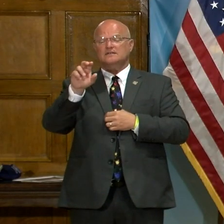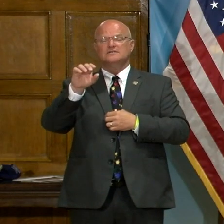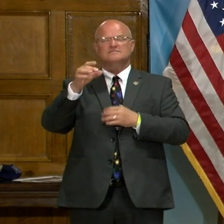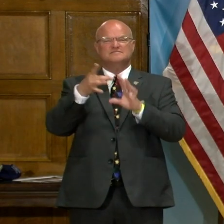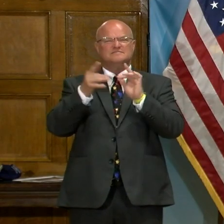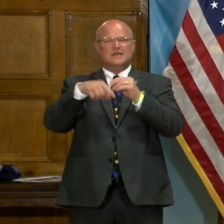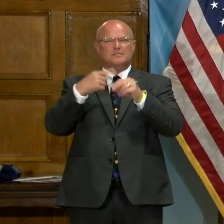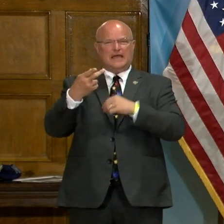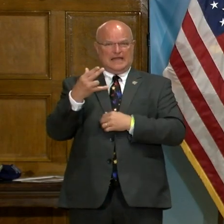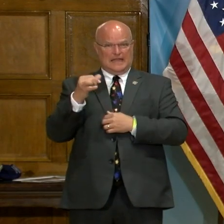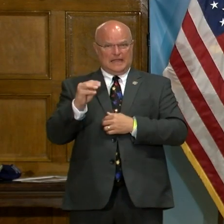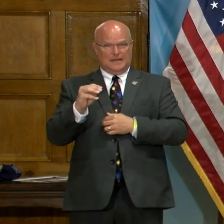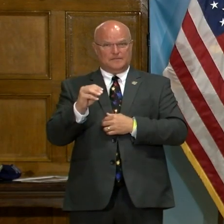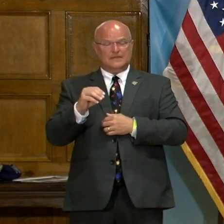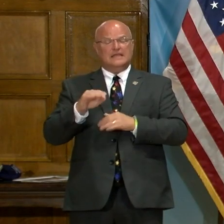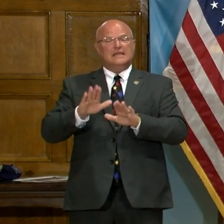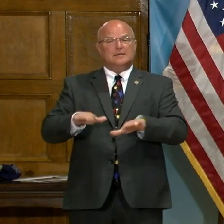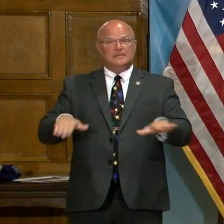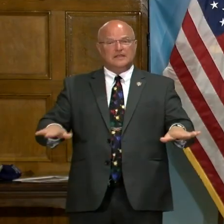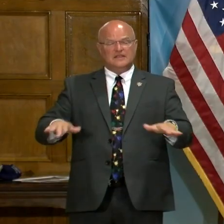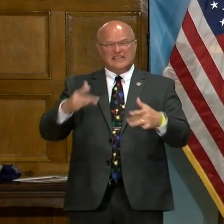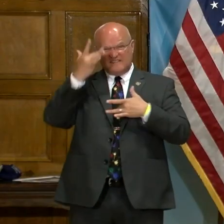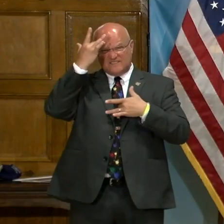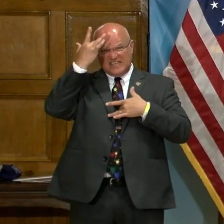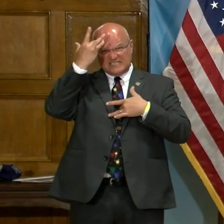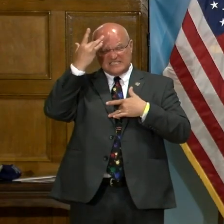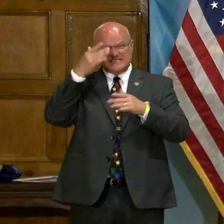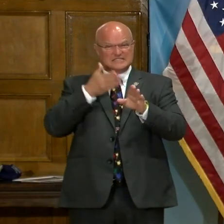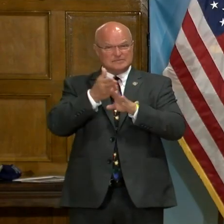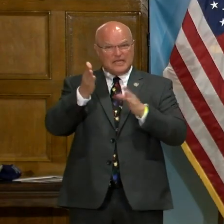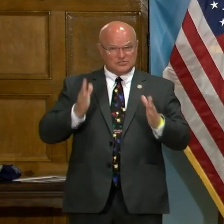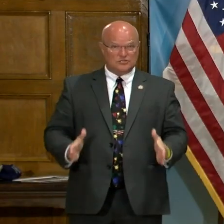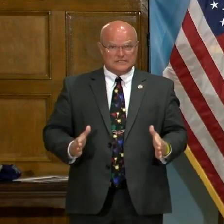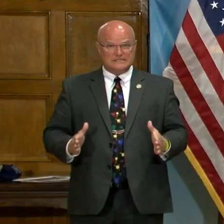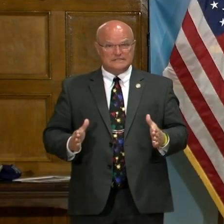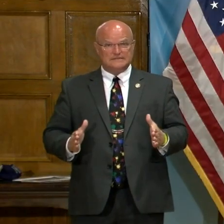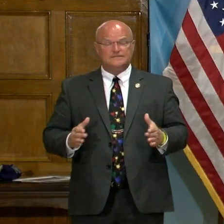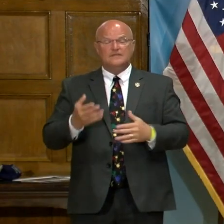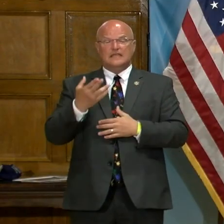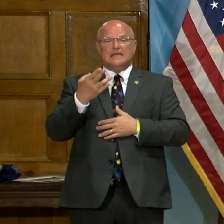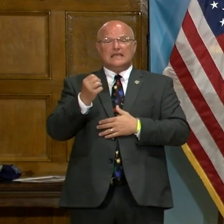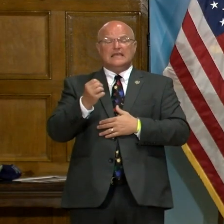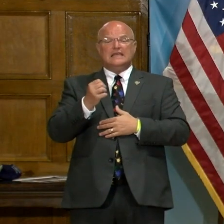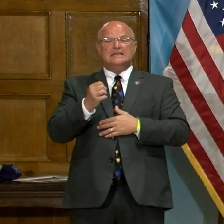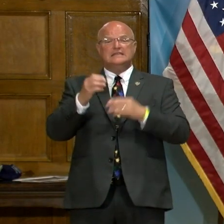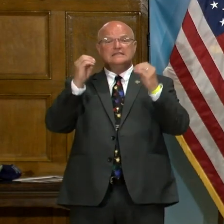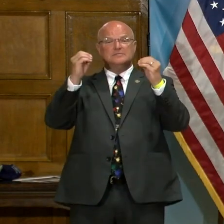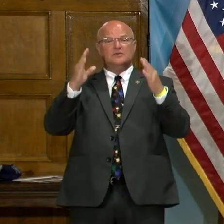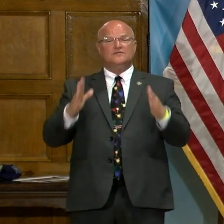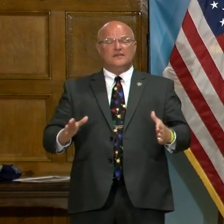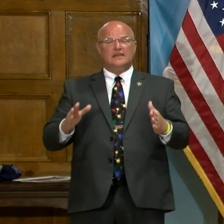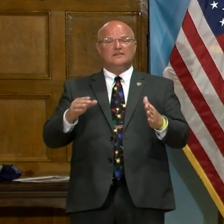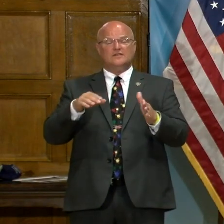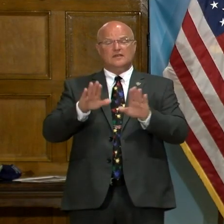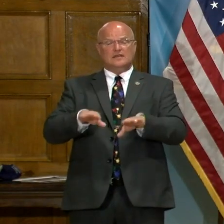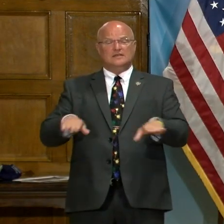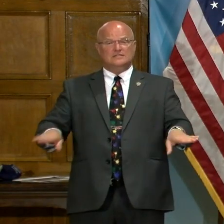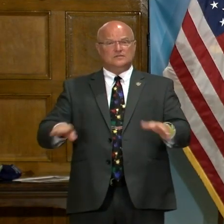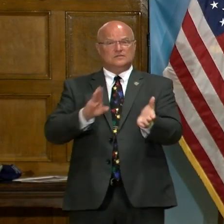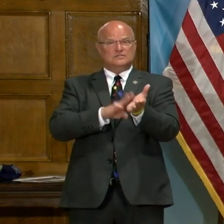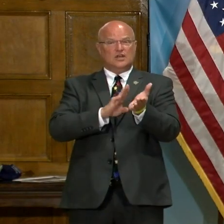Romero. He is a pediatric infectious disease specialist. He is the professor of pediatrics